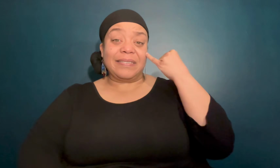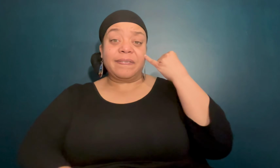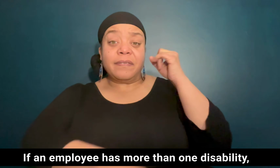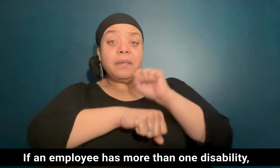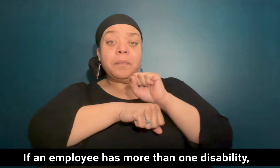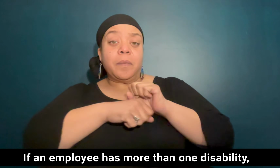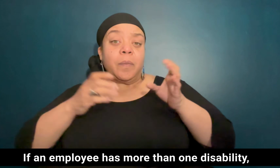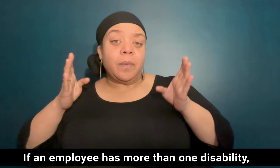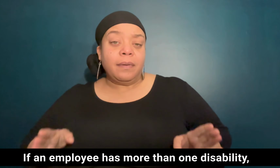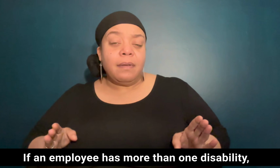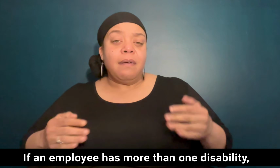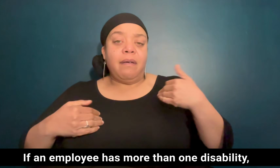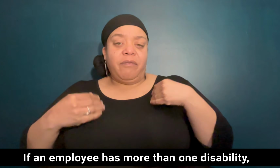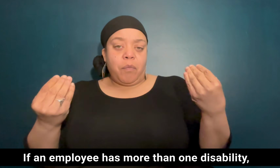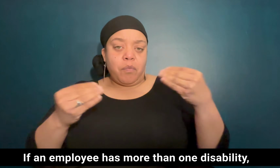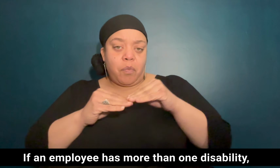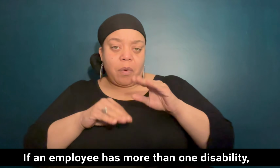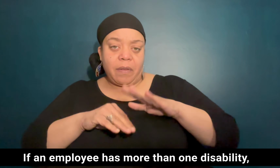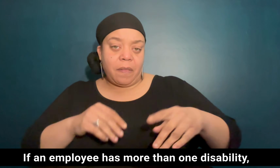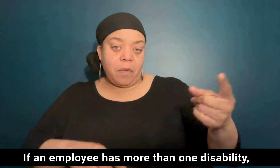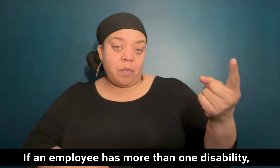If an employee has more than one disability,